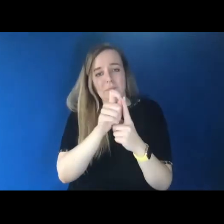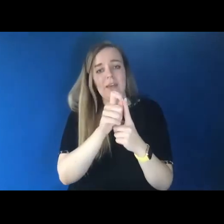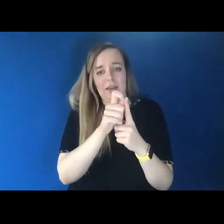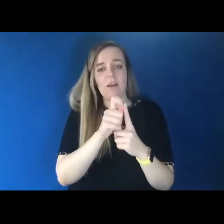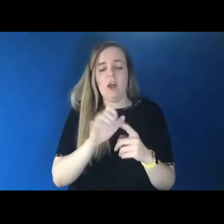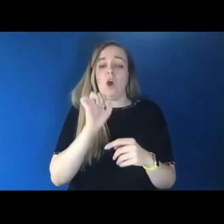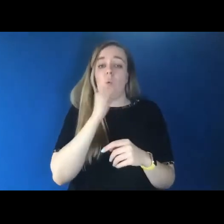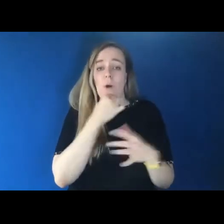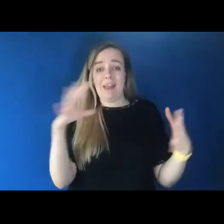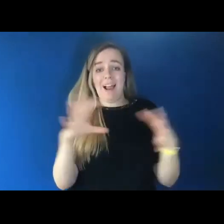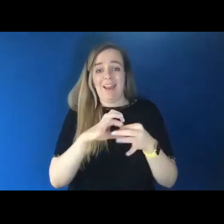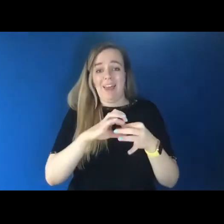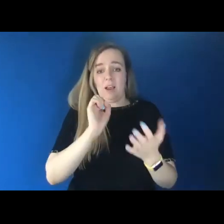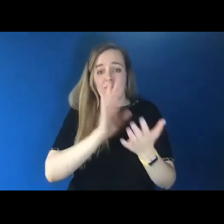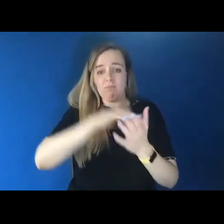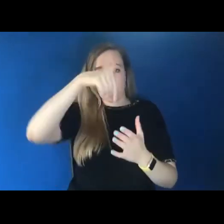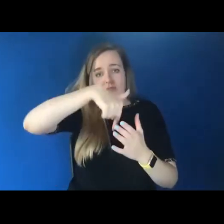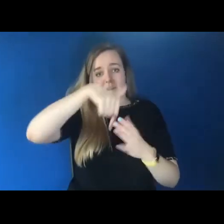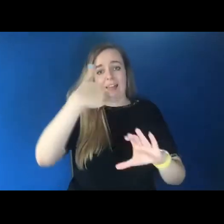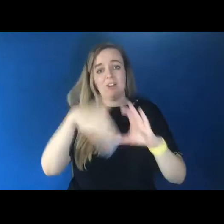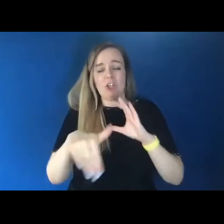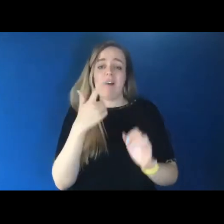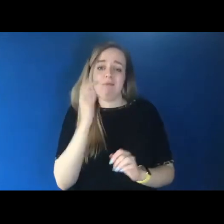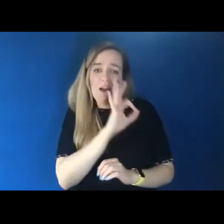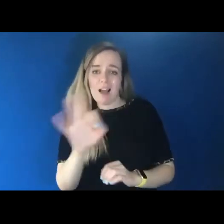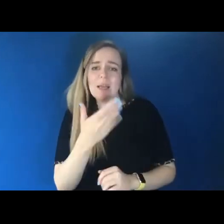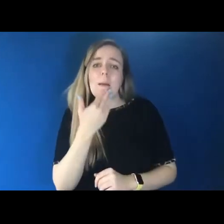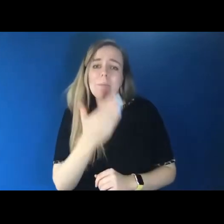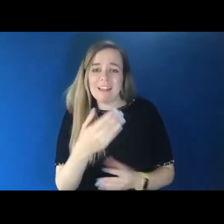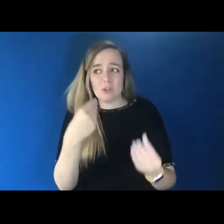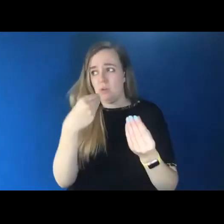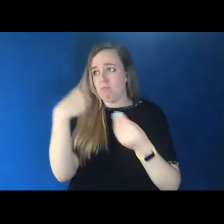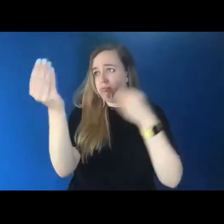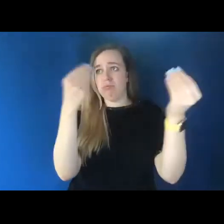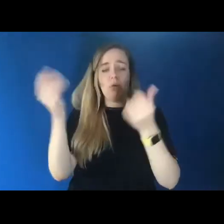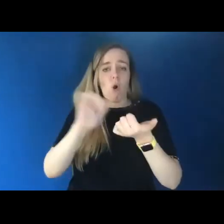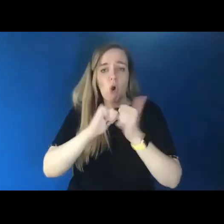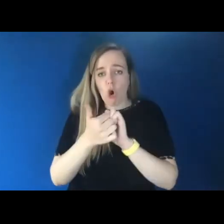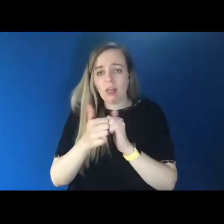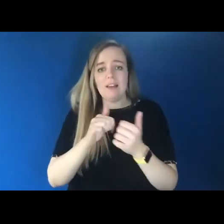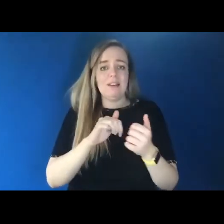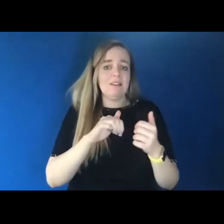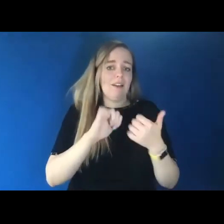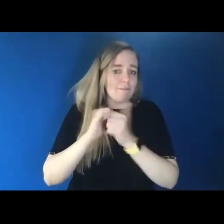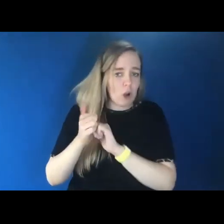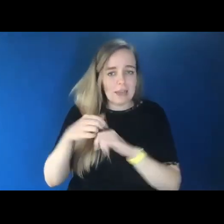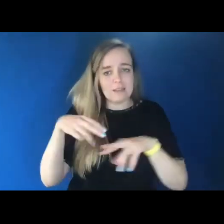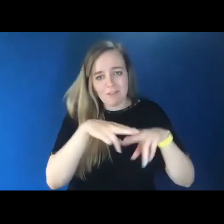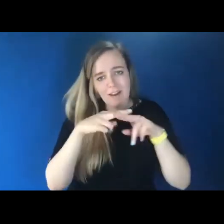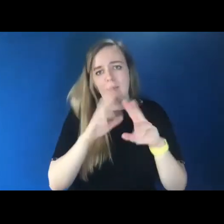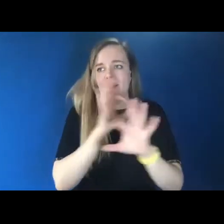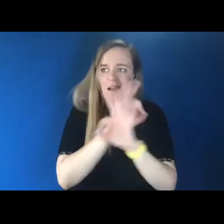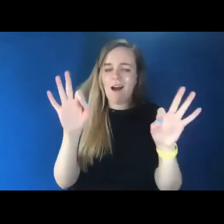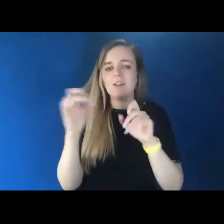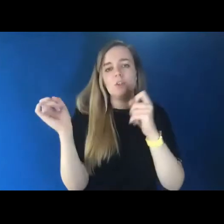going to be a link put in the chat, and I would ask you please to pass this on to colleagues, friends, family, and ask them to